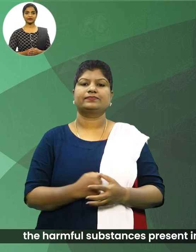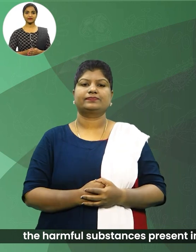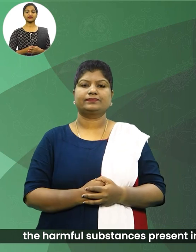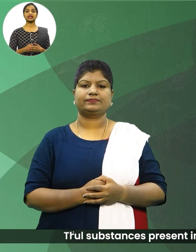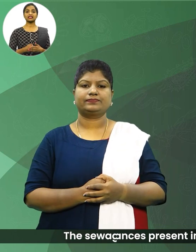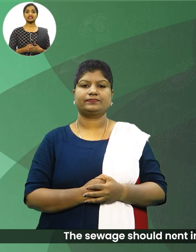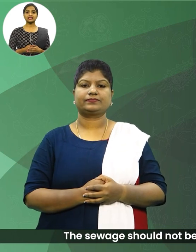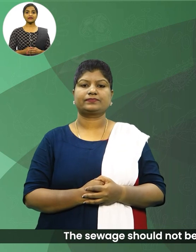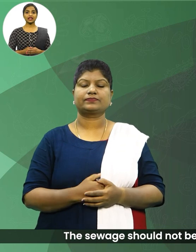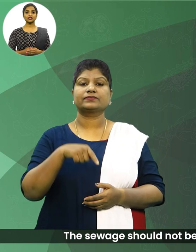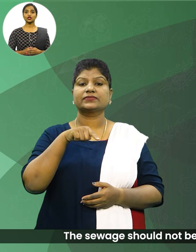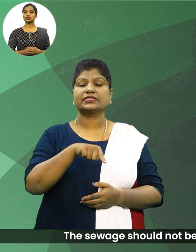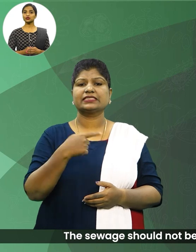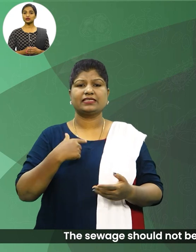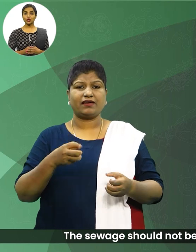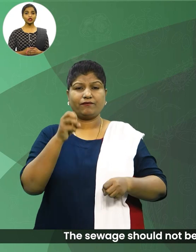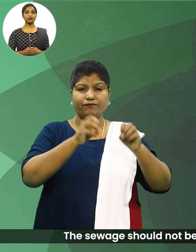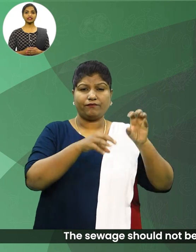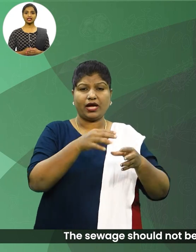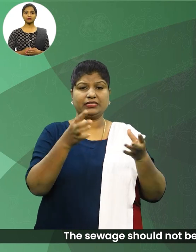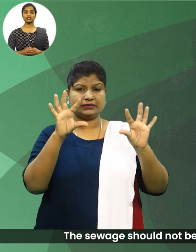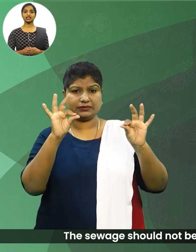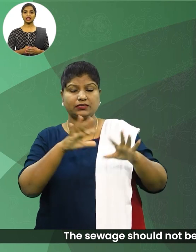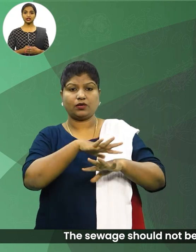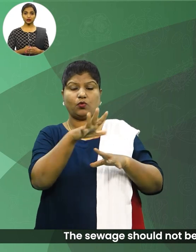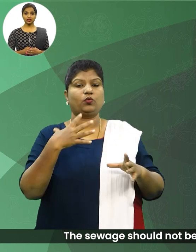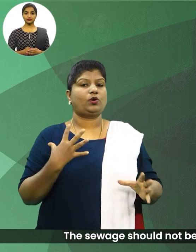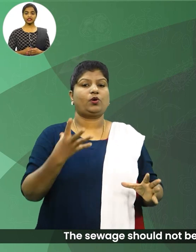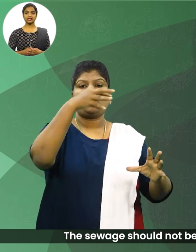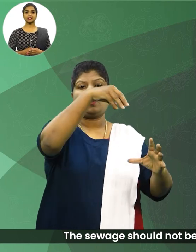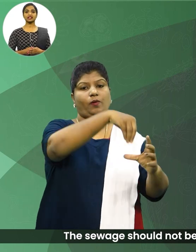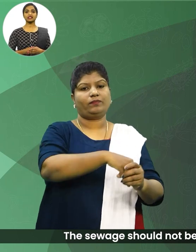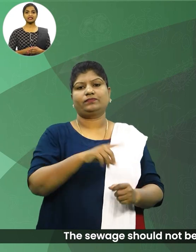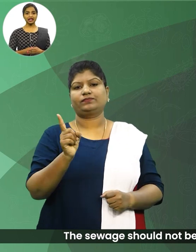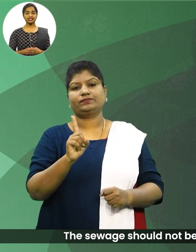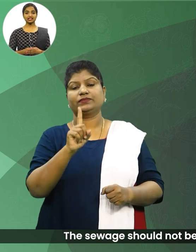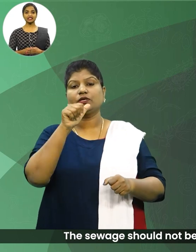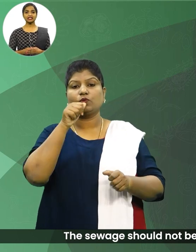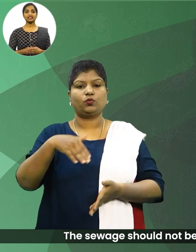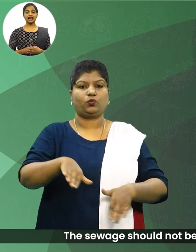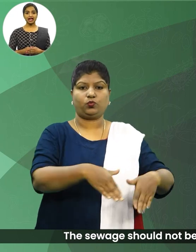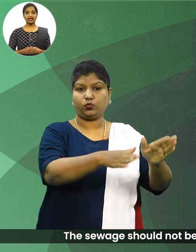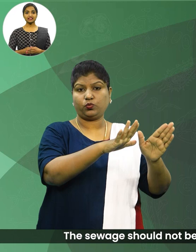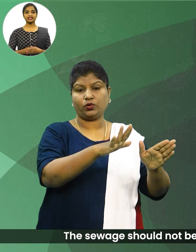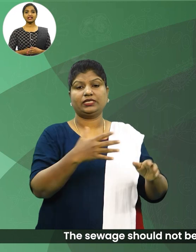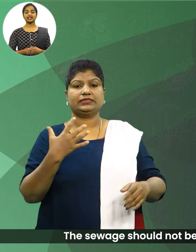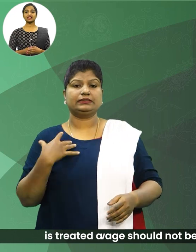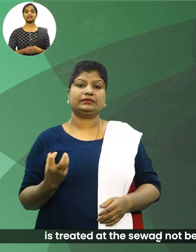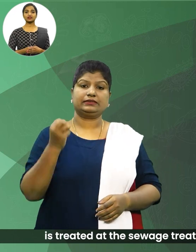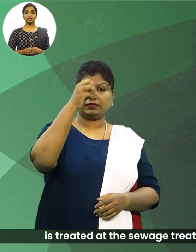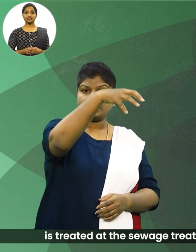The sewage should not be dumped into the rivers directly and